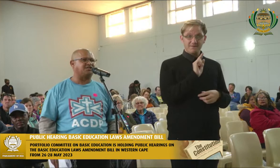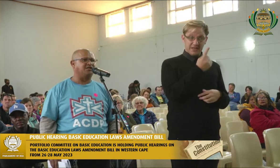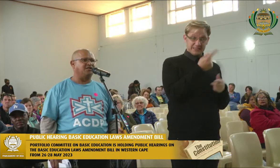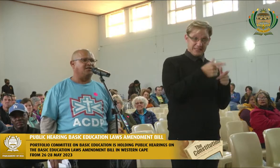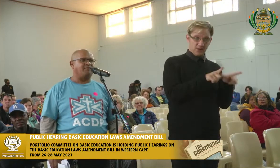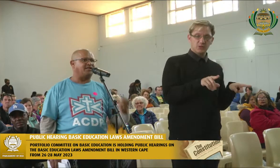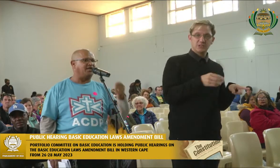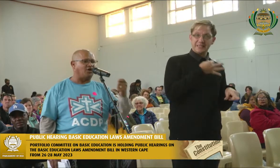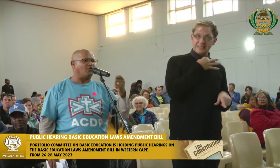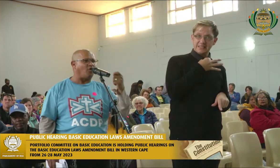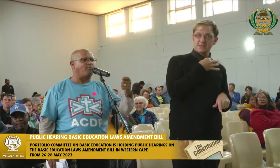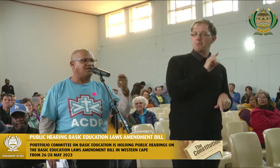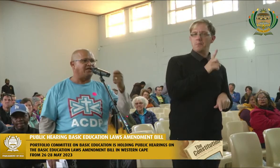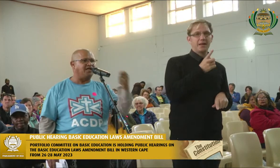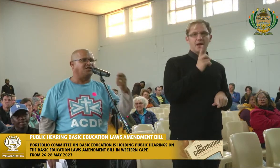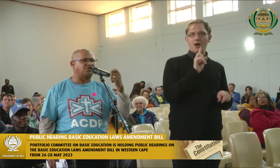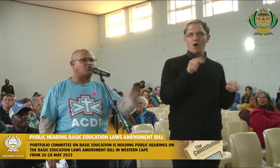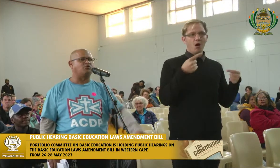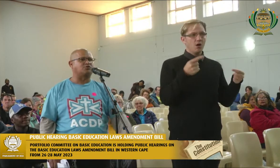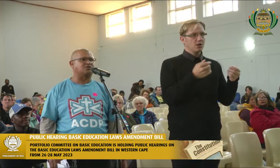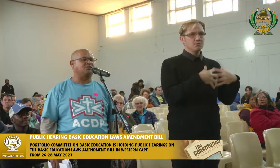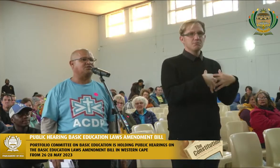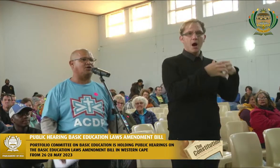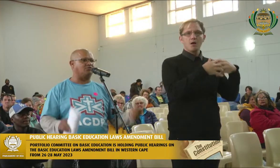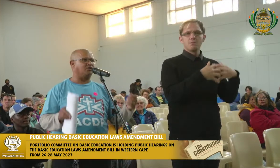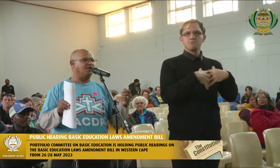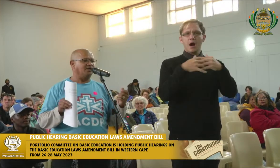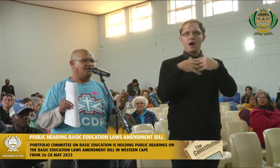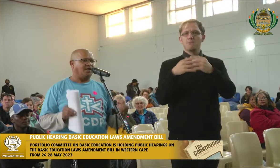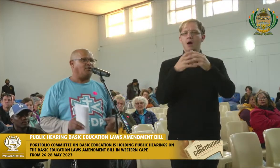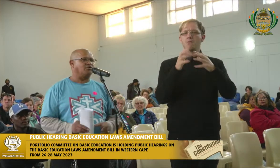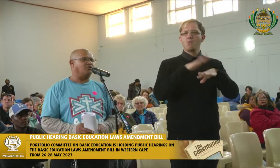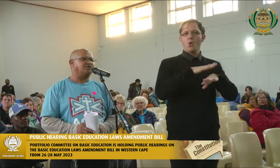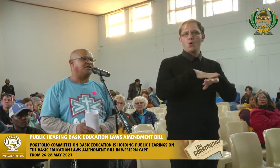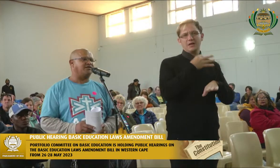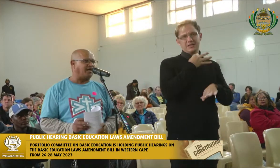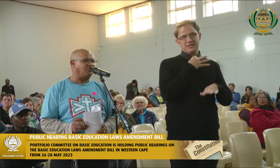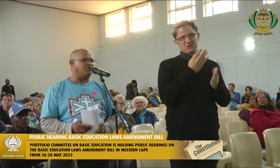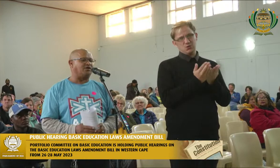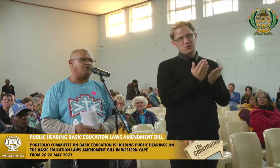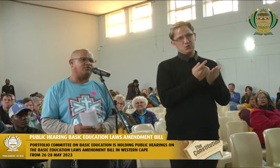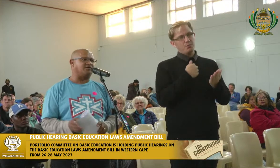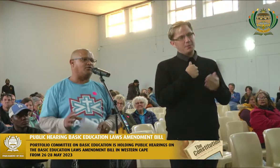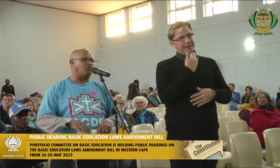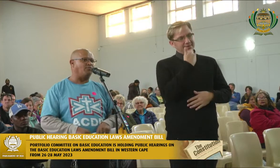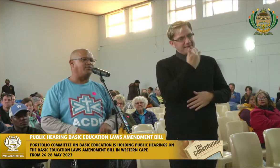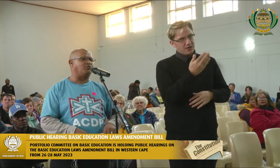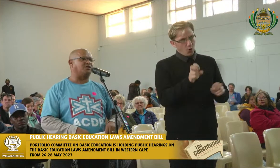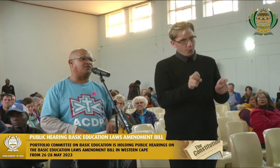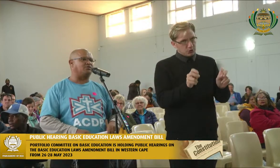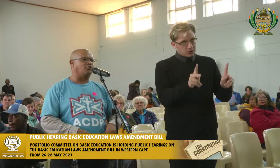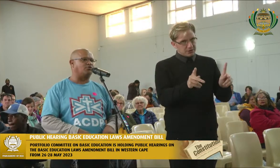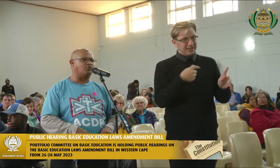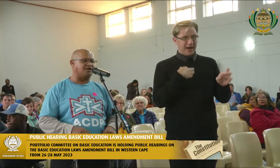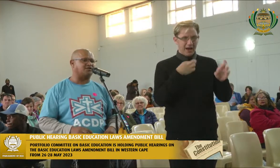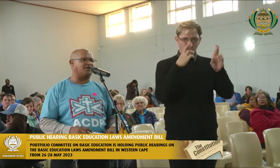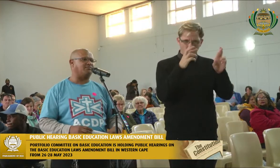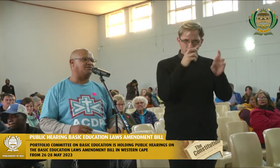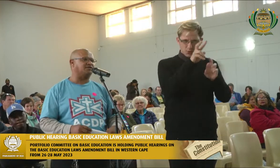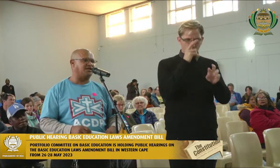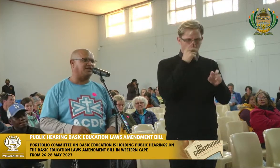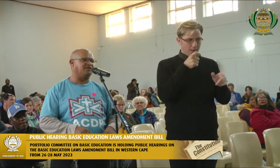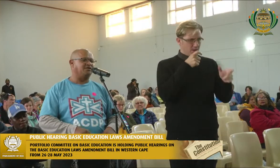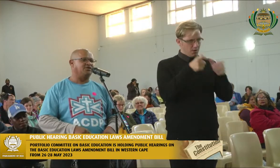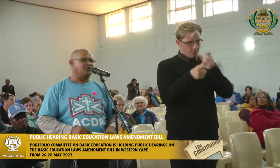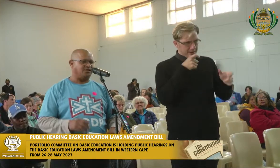is English, but they don't open English schools. So I will say thank you. I hope you will look to this, what